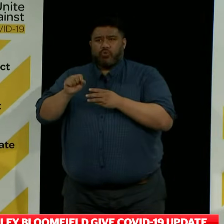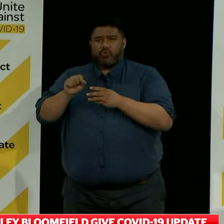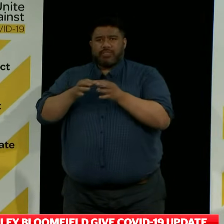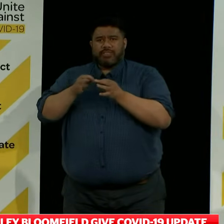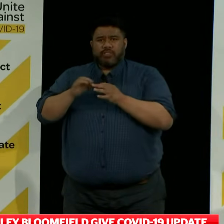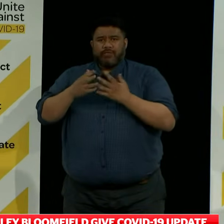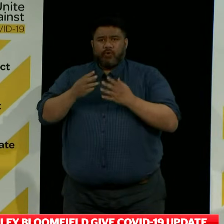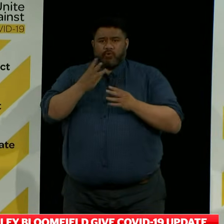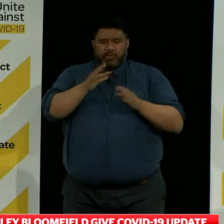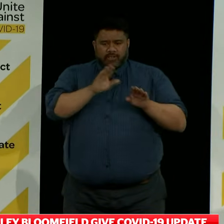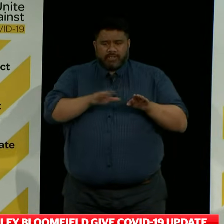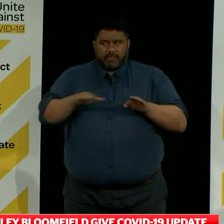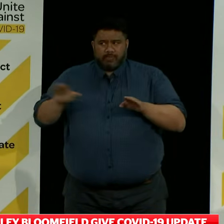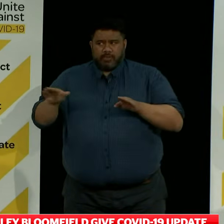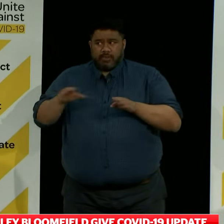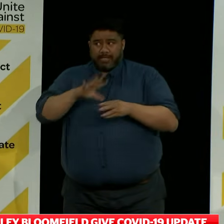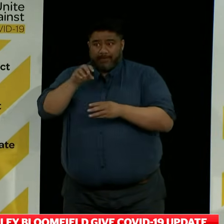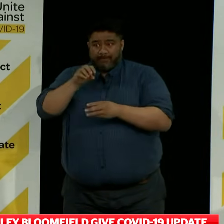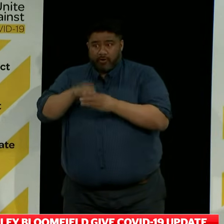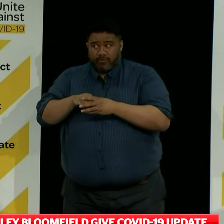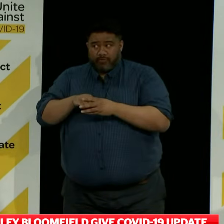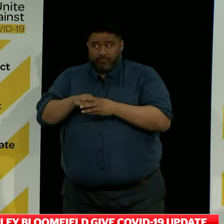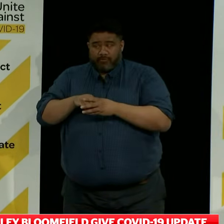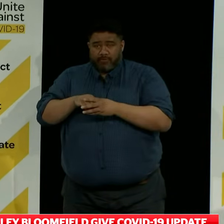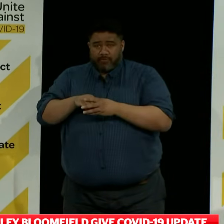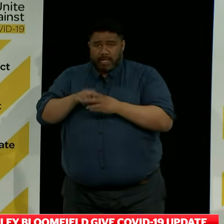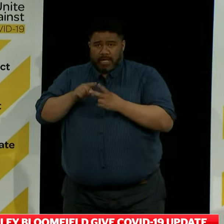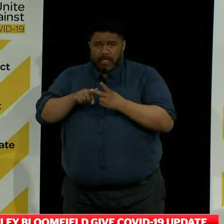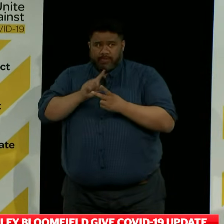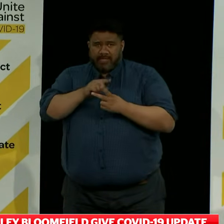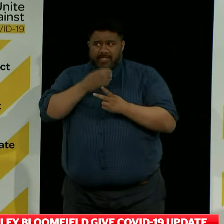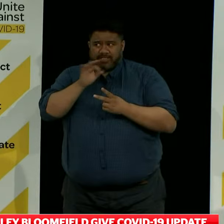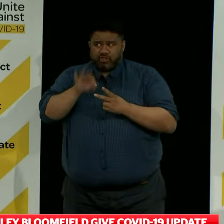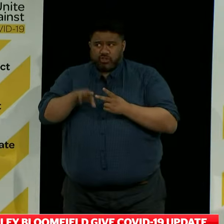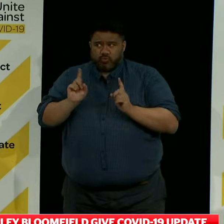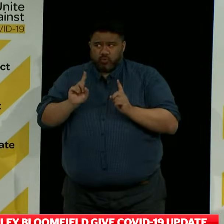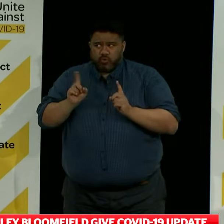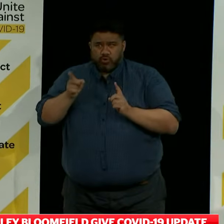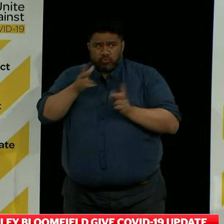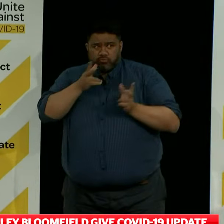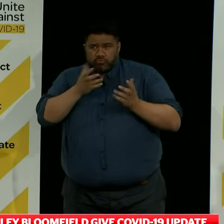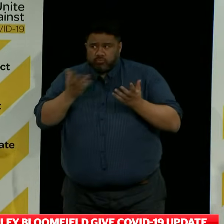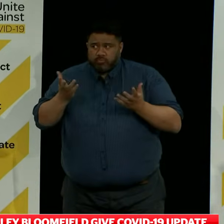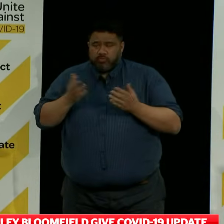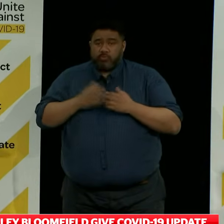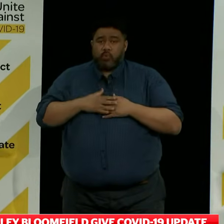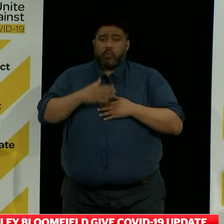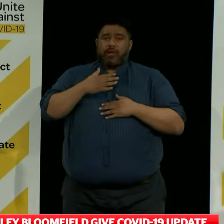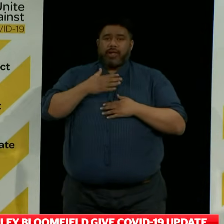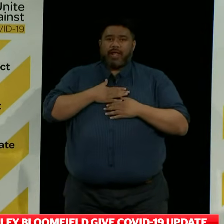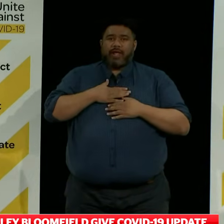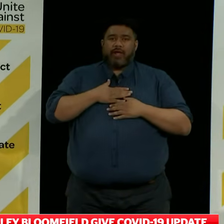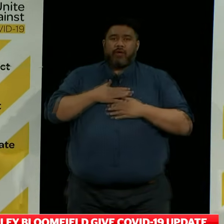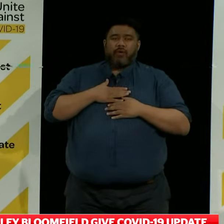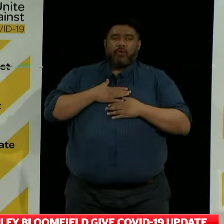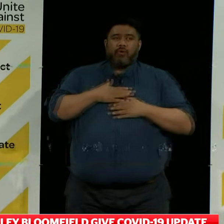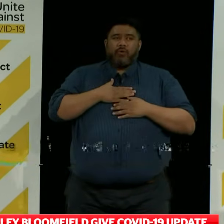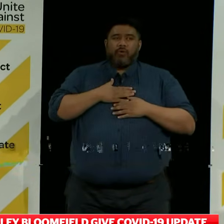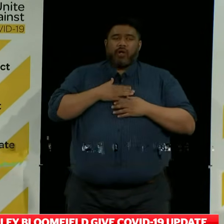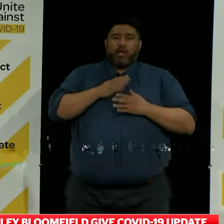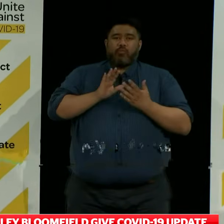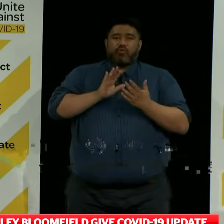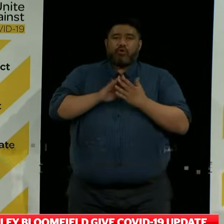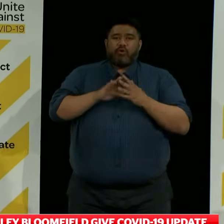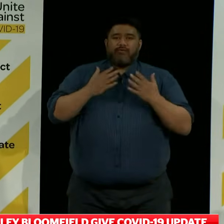themes and suggestions that they made? Well, actually, at the moment, so this is a phased approach out of alert levels.